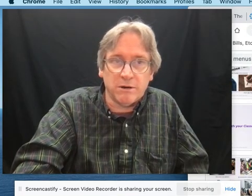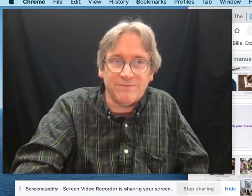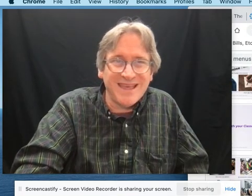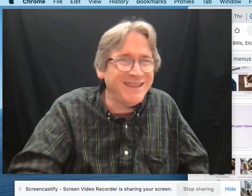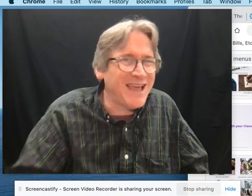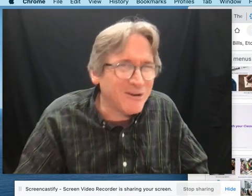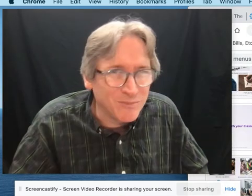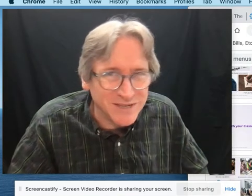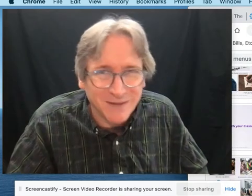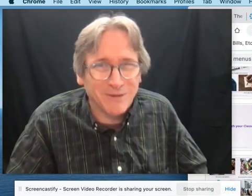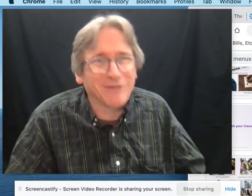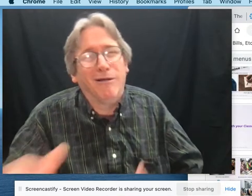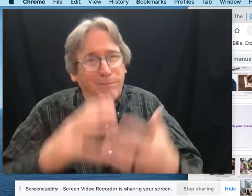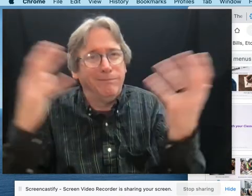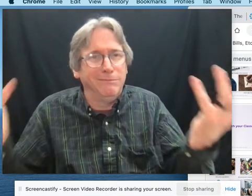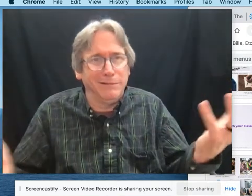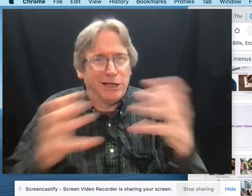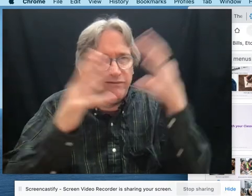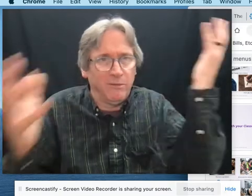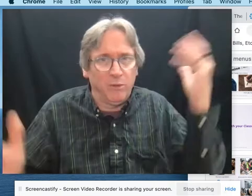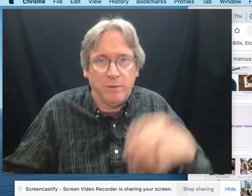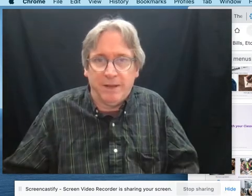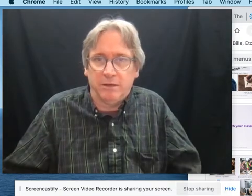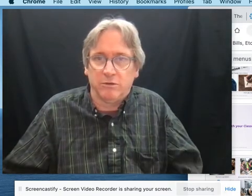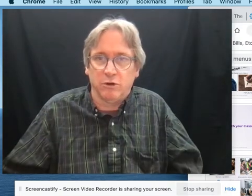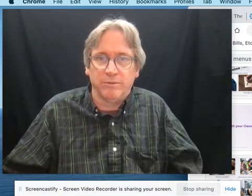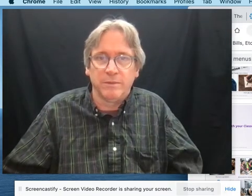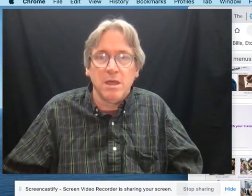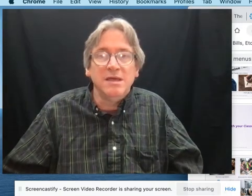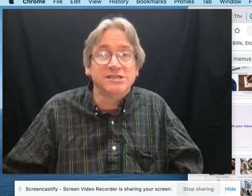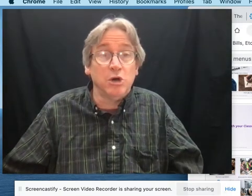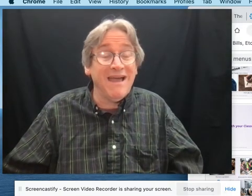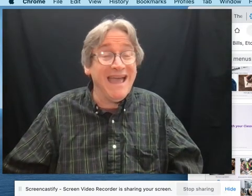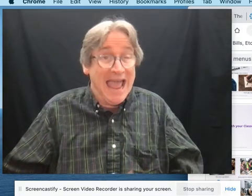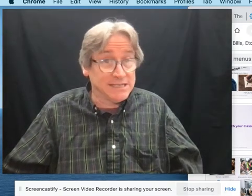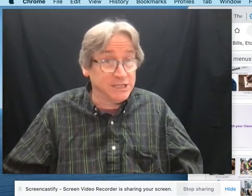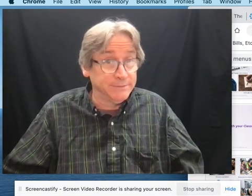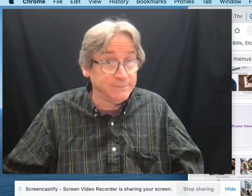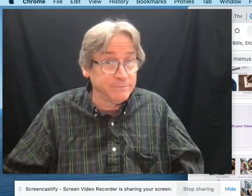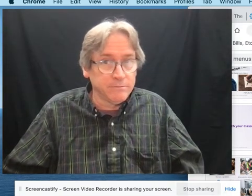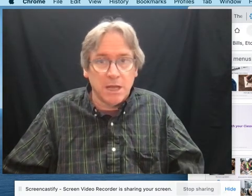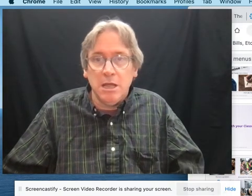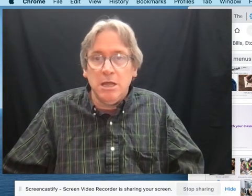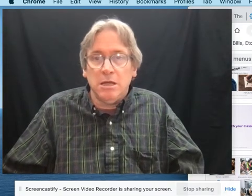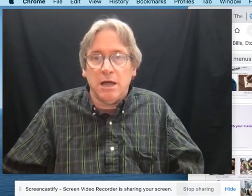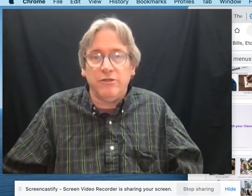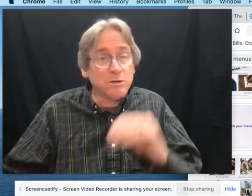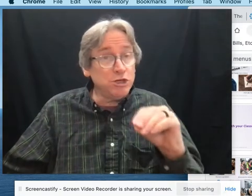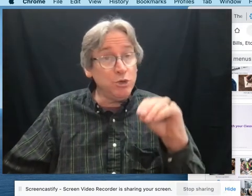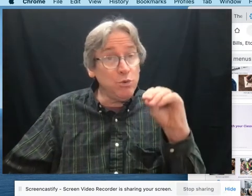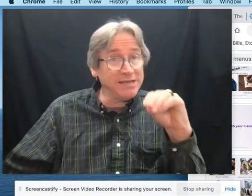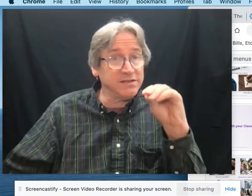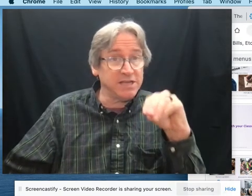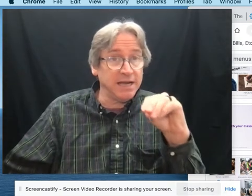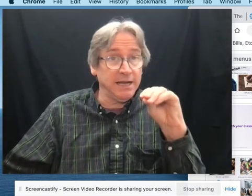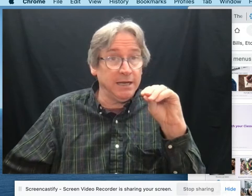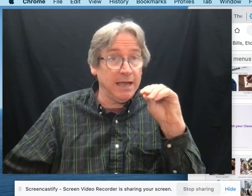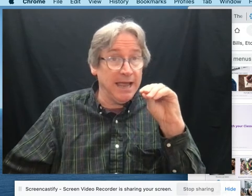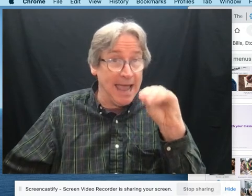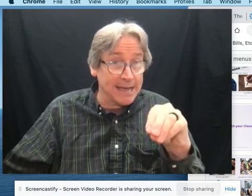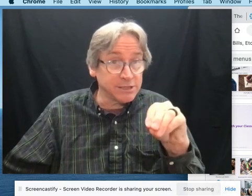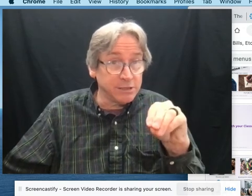partner they kind of group these up but they're all they could have all been one big group so ask there are two ways of